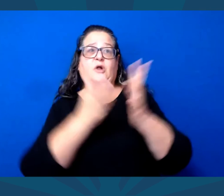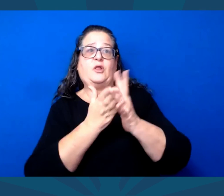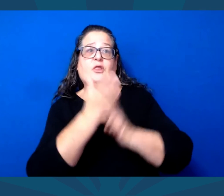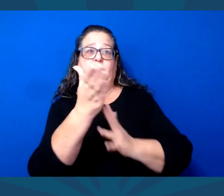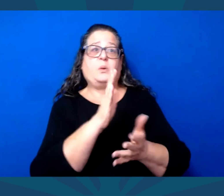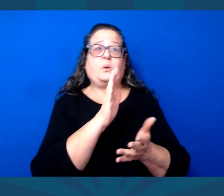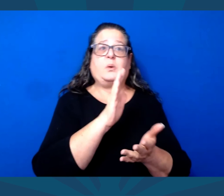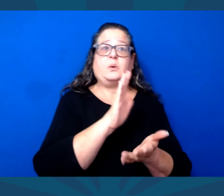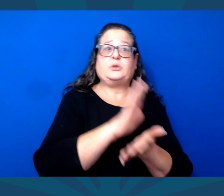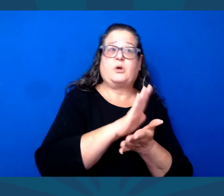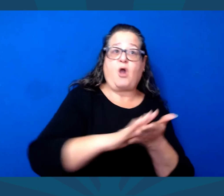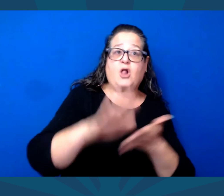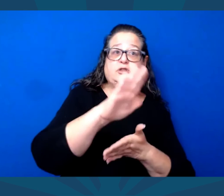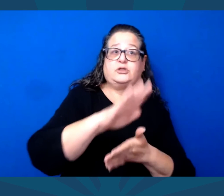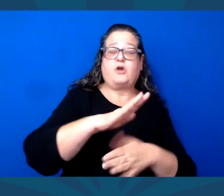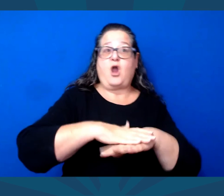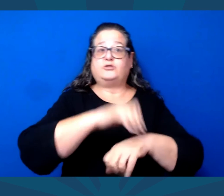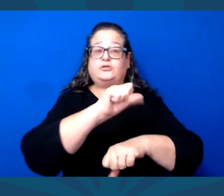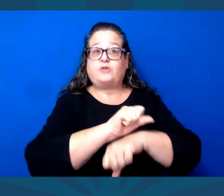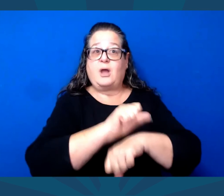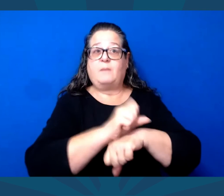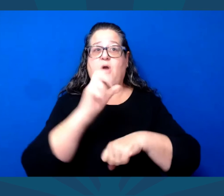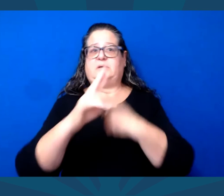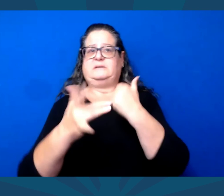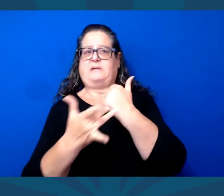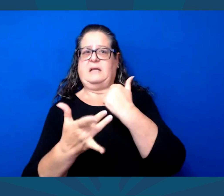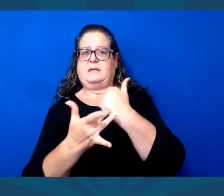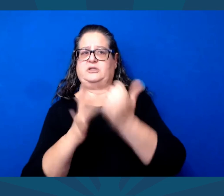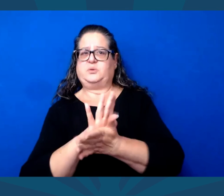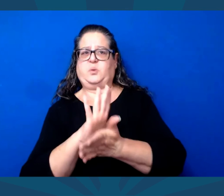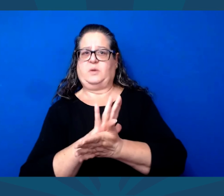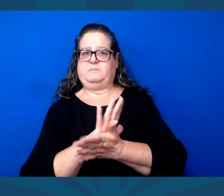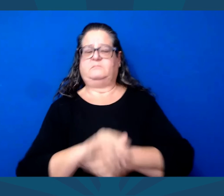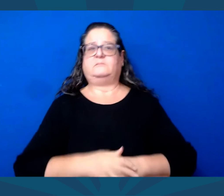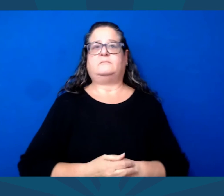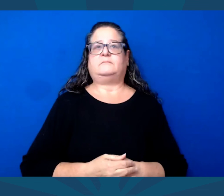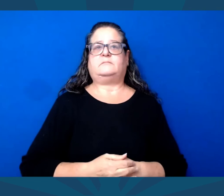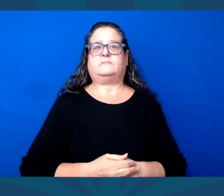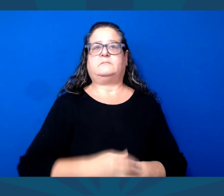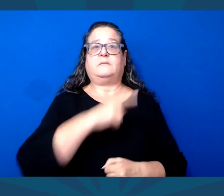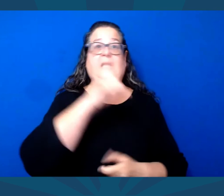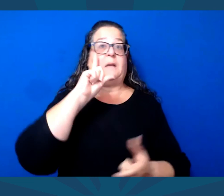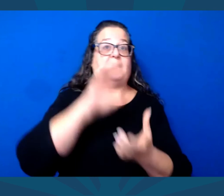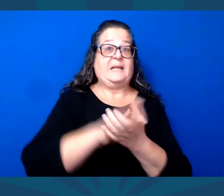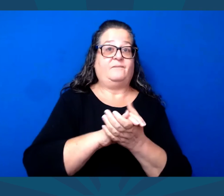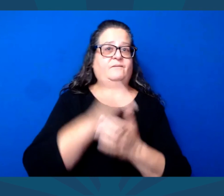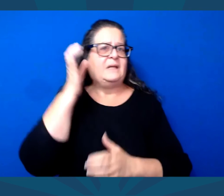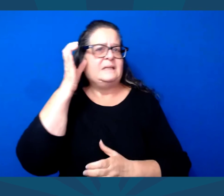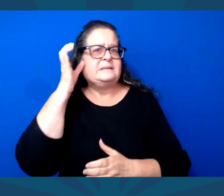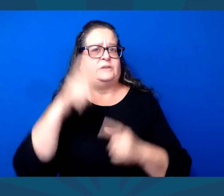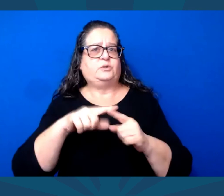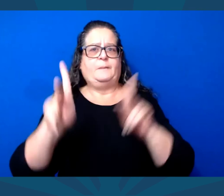fortunes, regardless of if that education takes place in a university, on